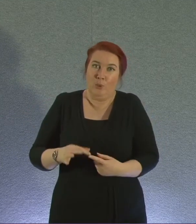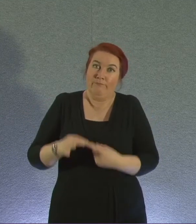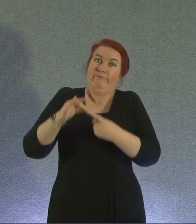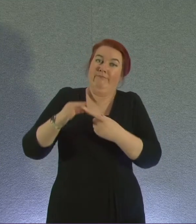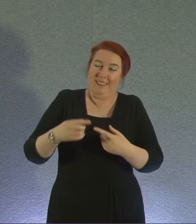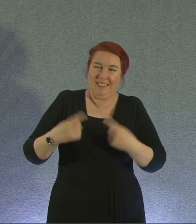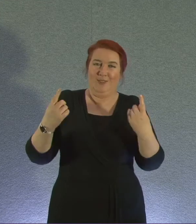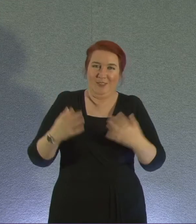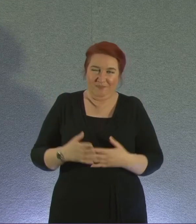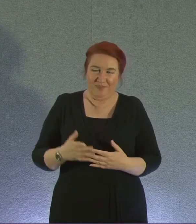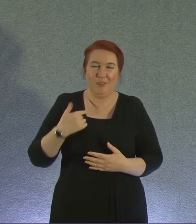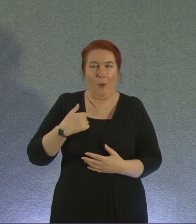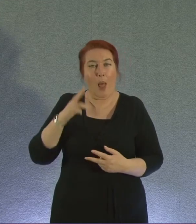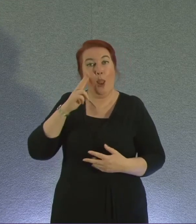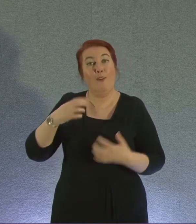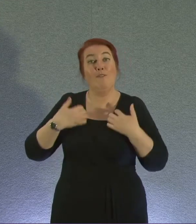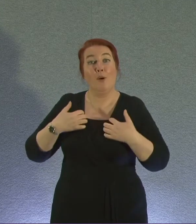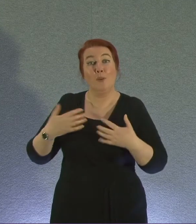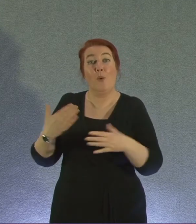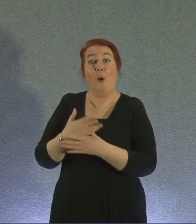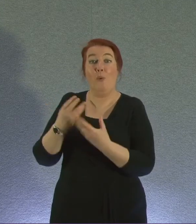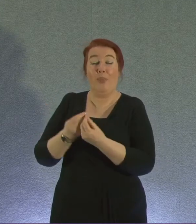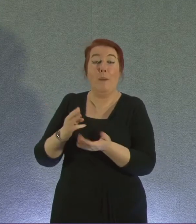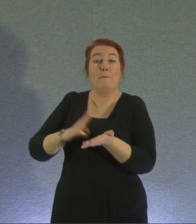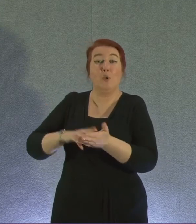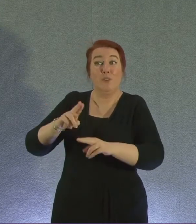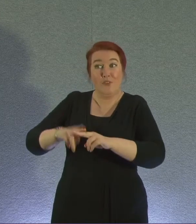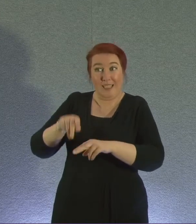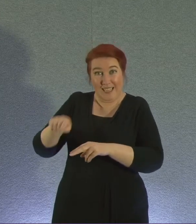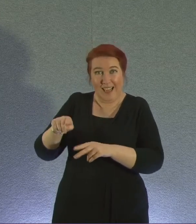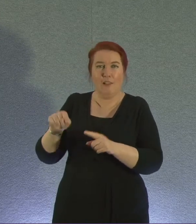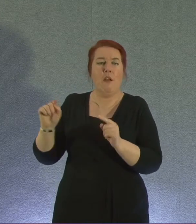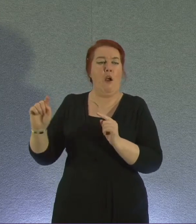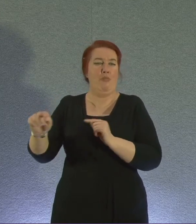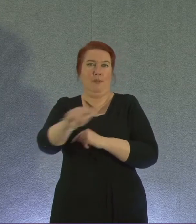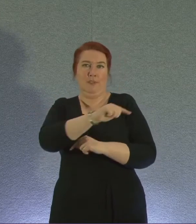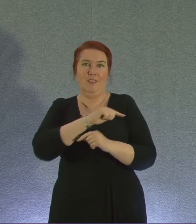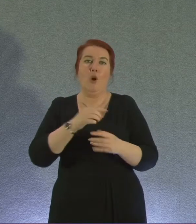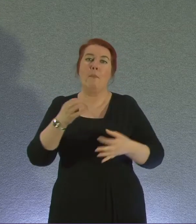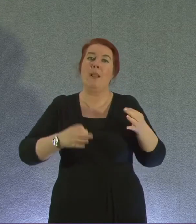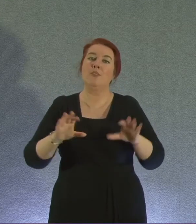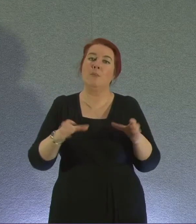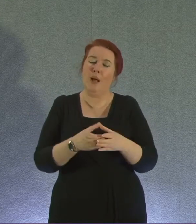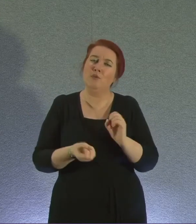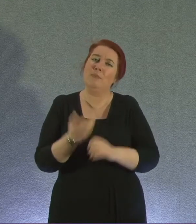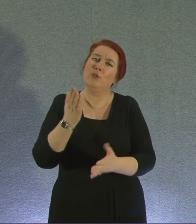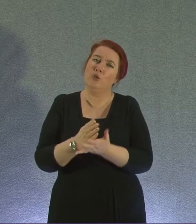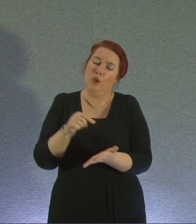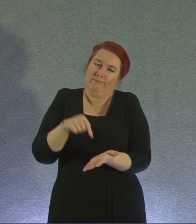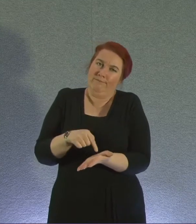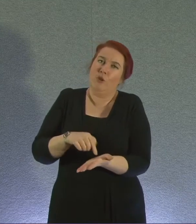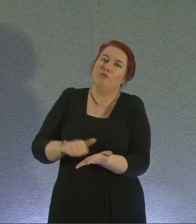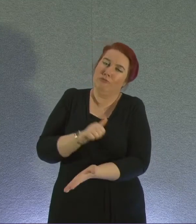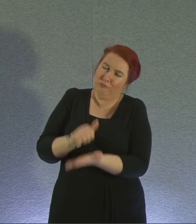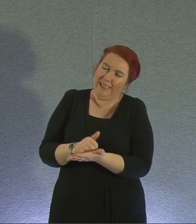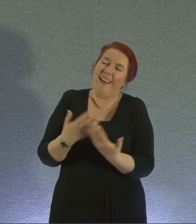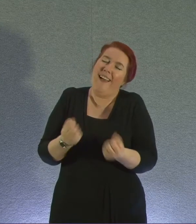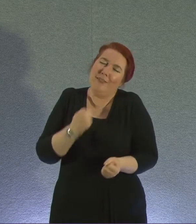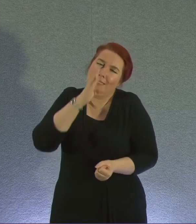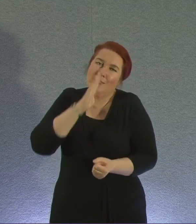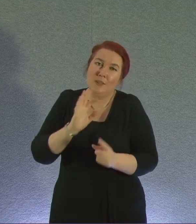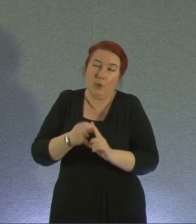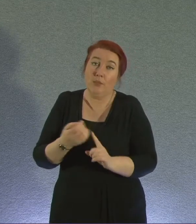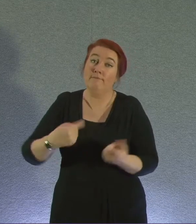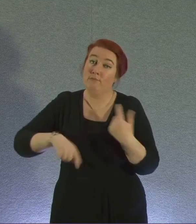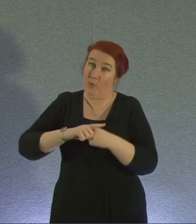look forward to working with Murdo Fraser and others to make sure that we get this right. And there is a serious point in that, which is that we have